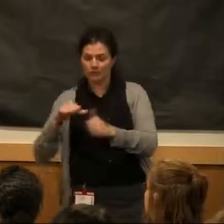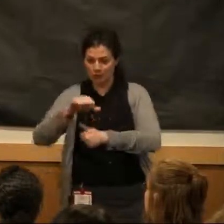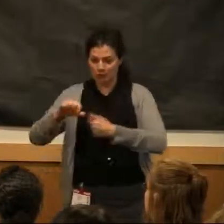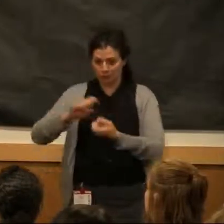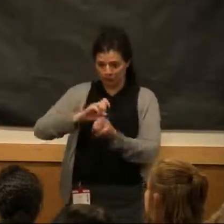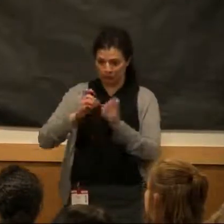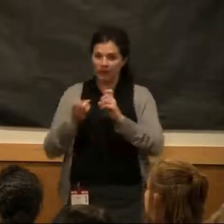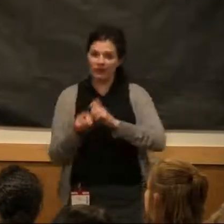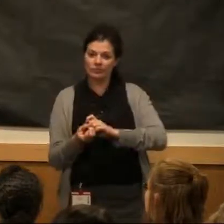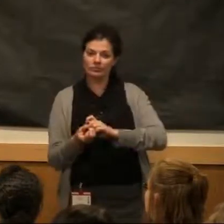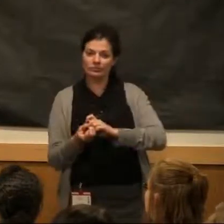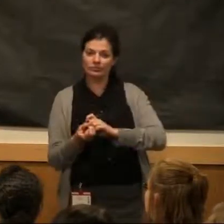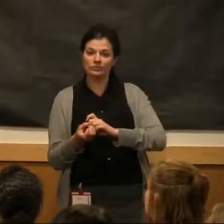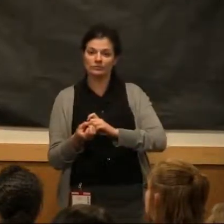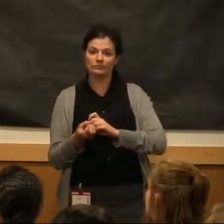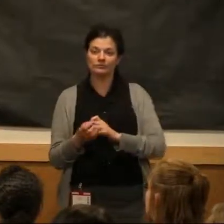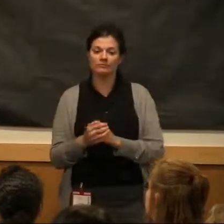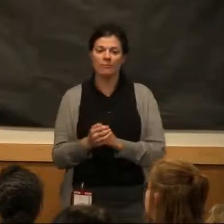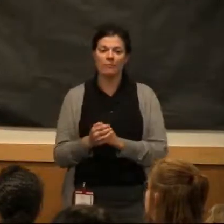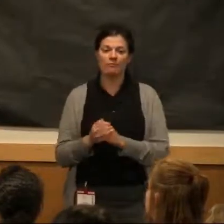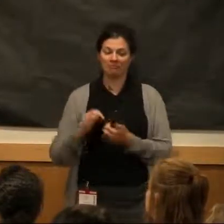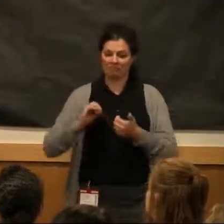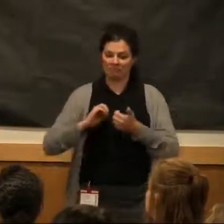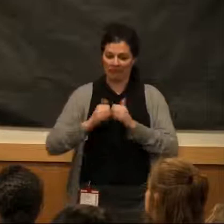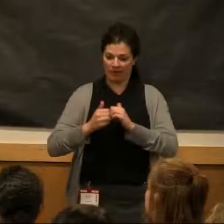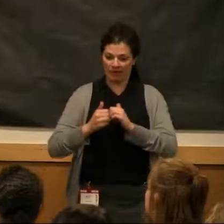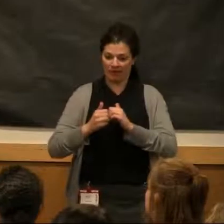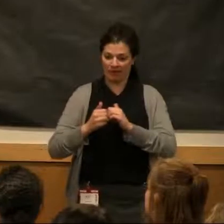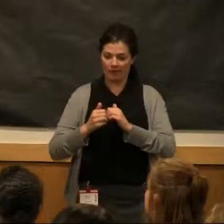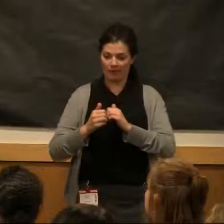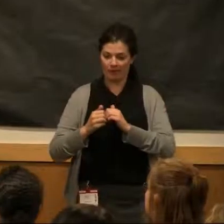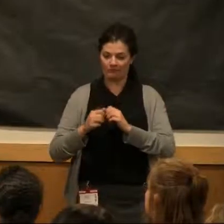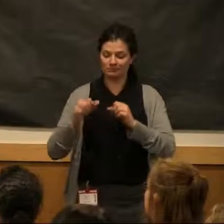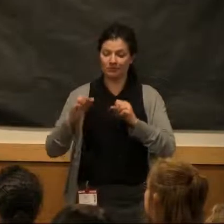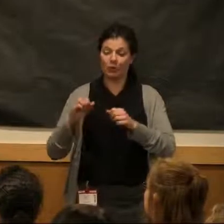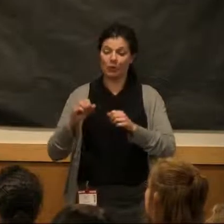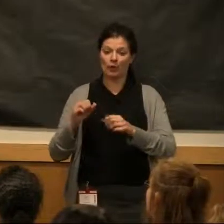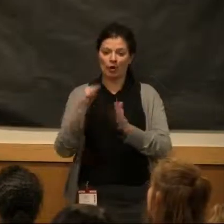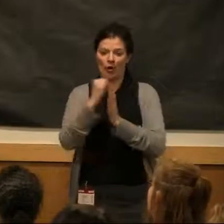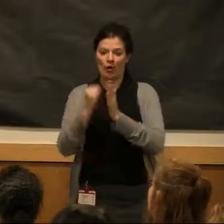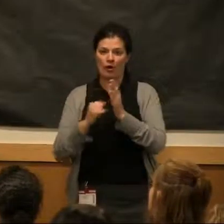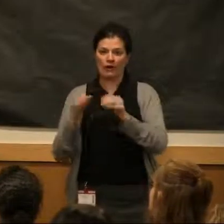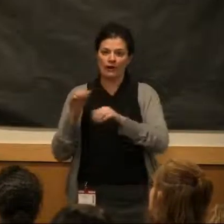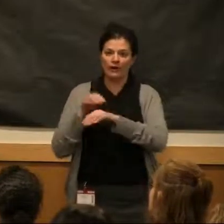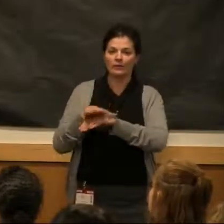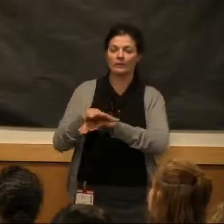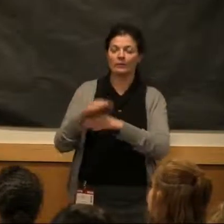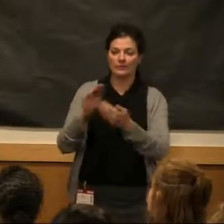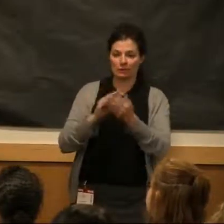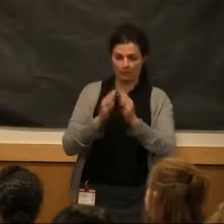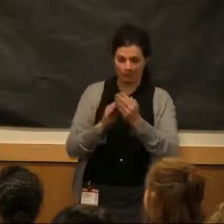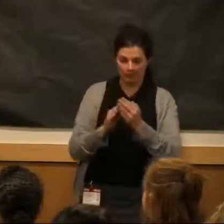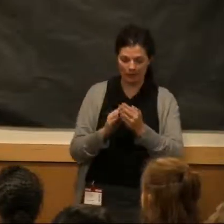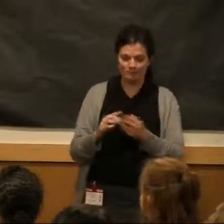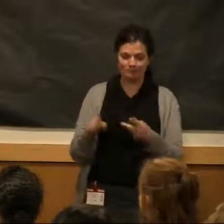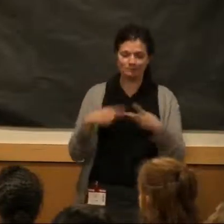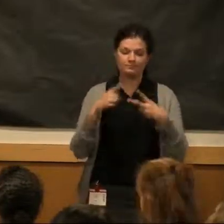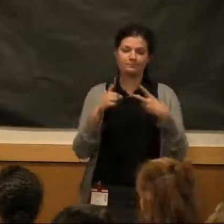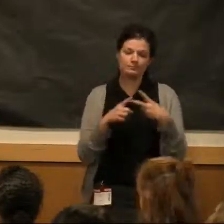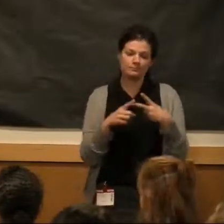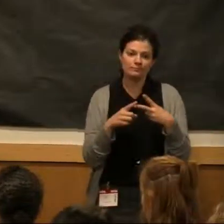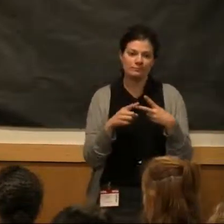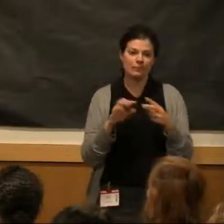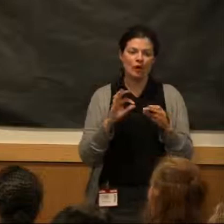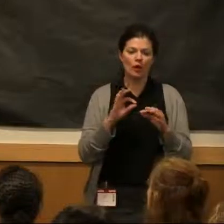think about how they impact their community or influence their community. We also have one on global living, and we have an